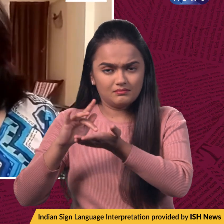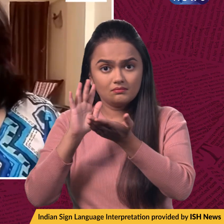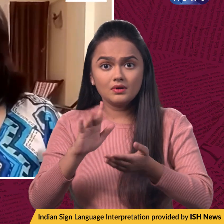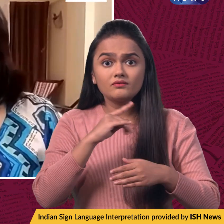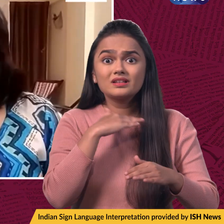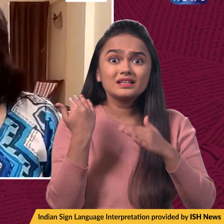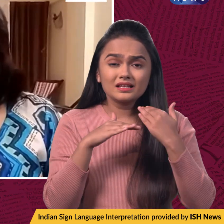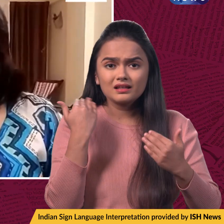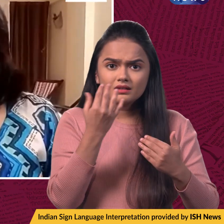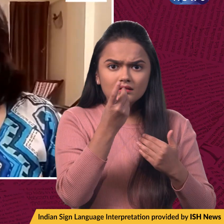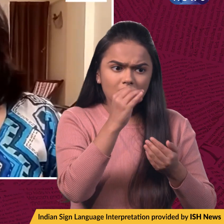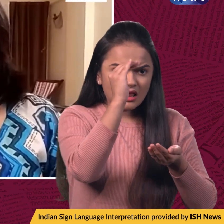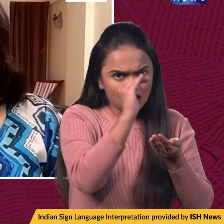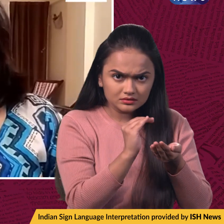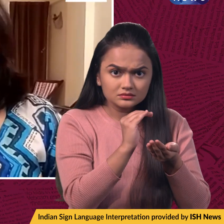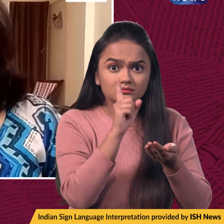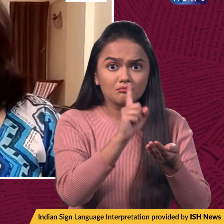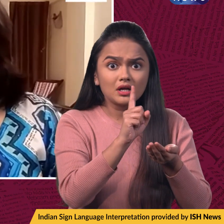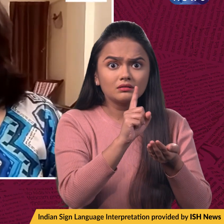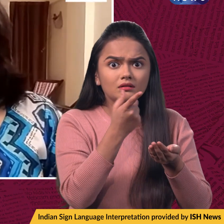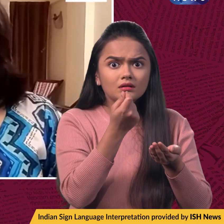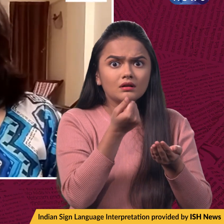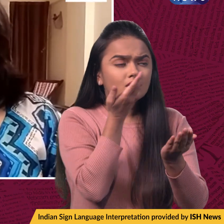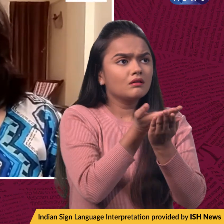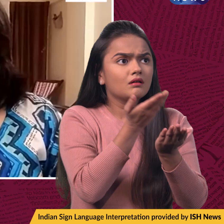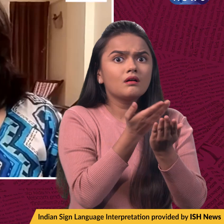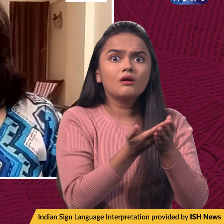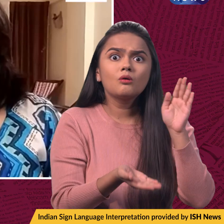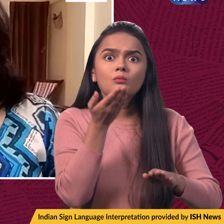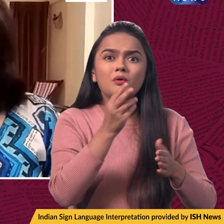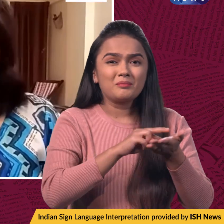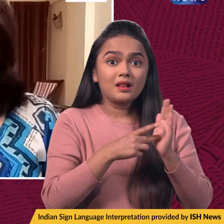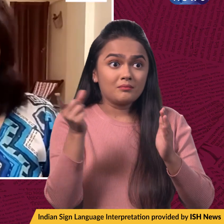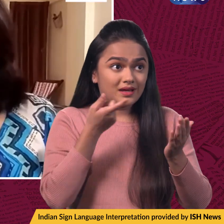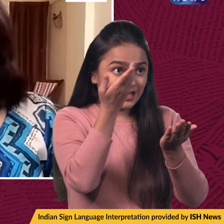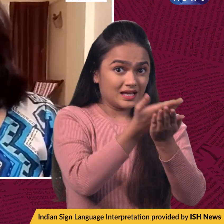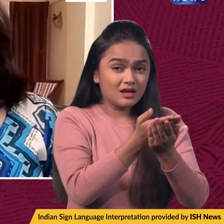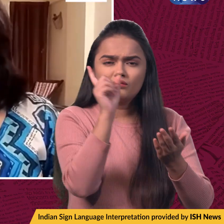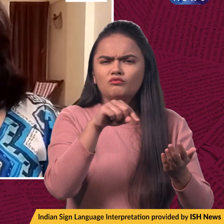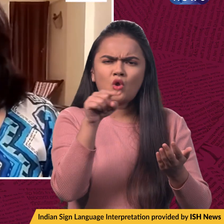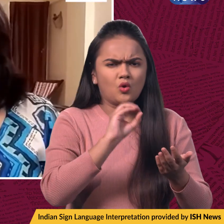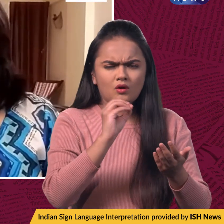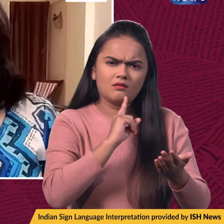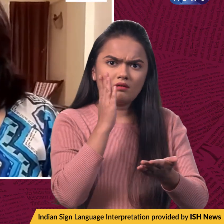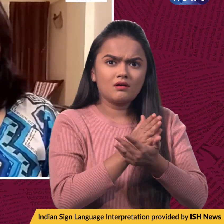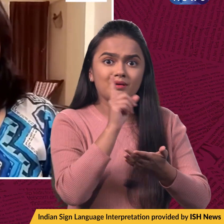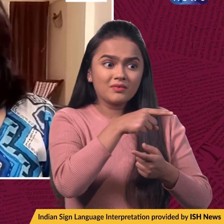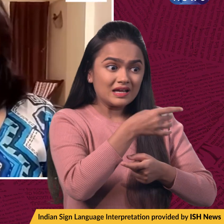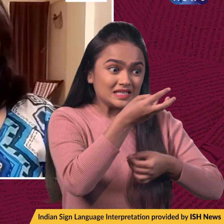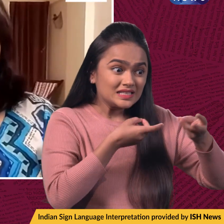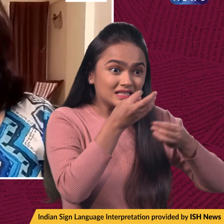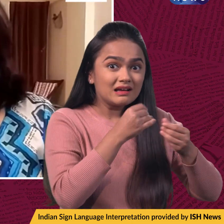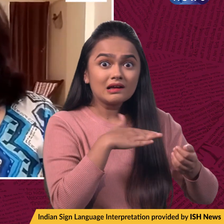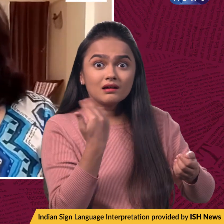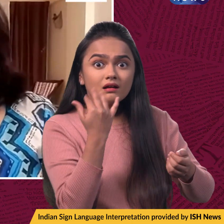states, deaths are lower while claims are high. It can't be that these claims are false. This means that official statistics